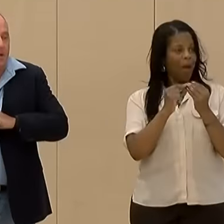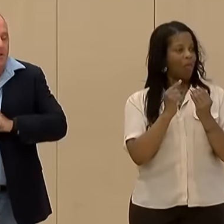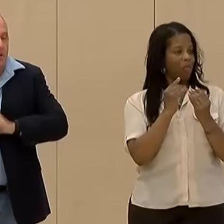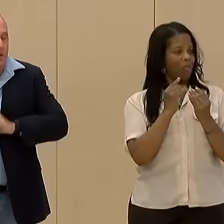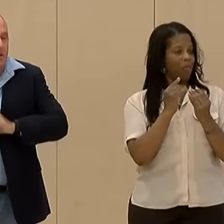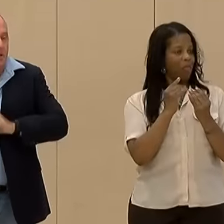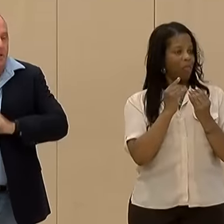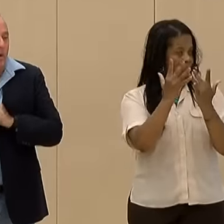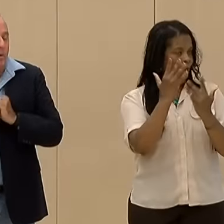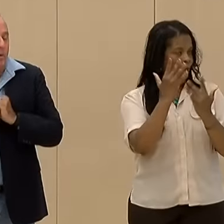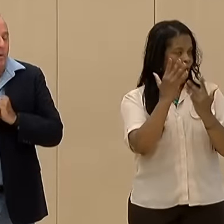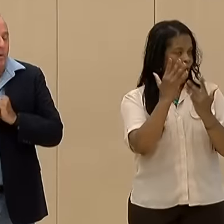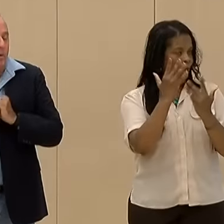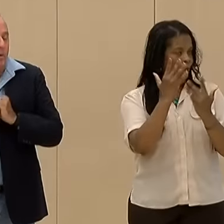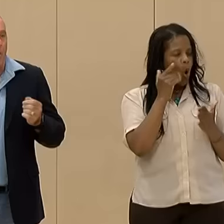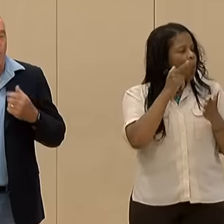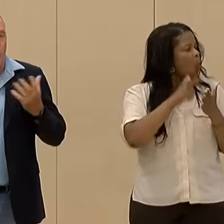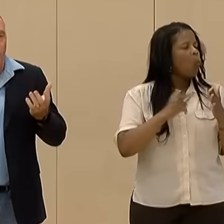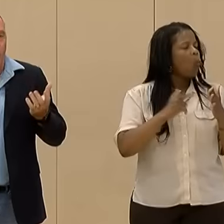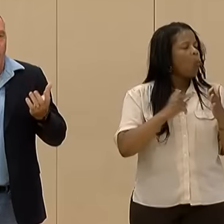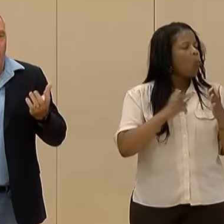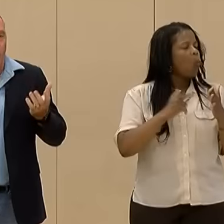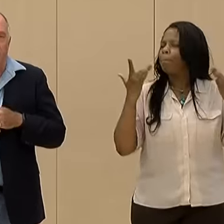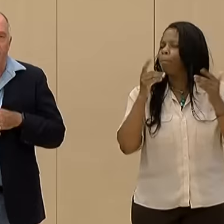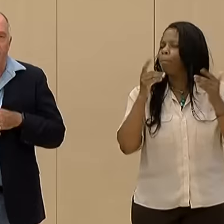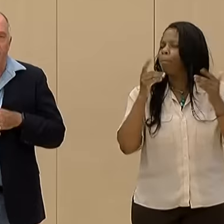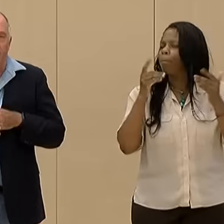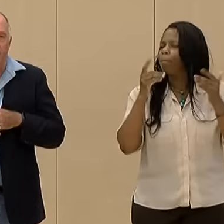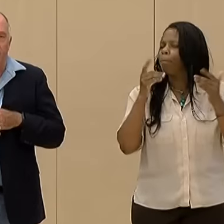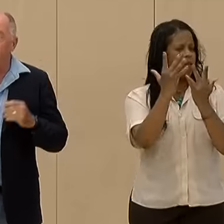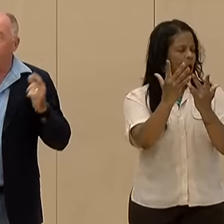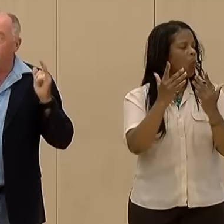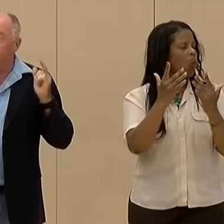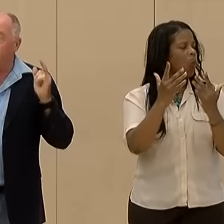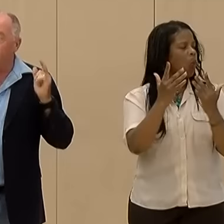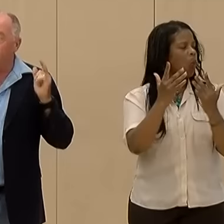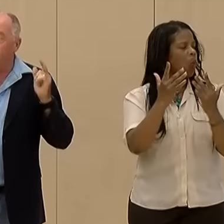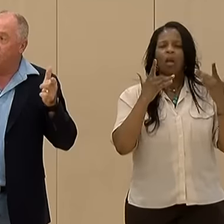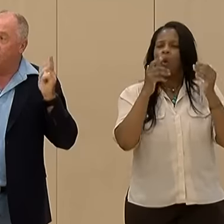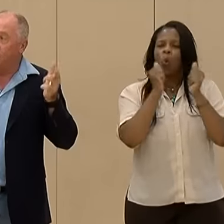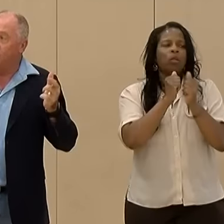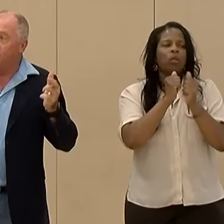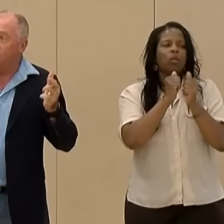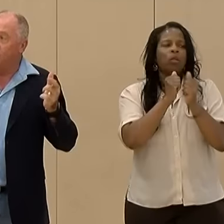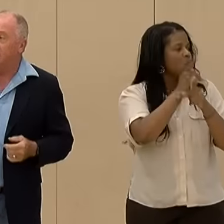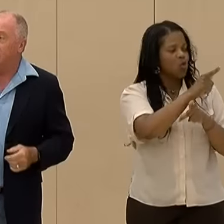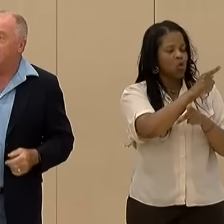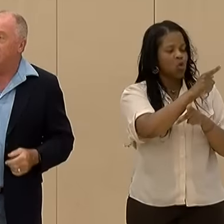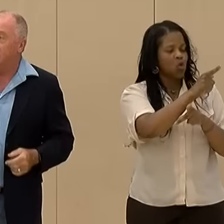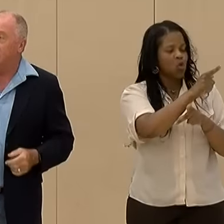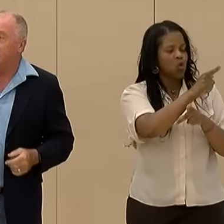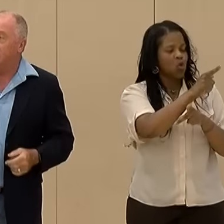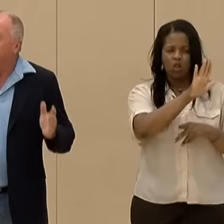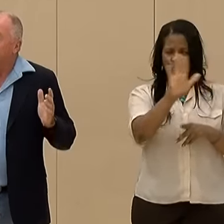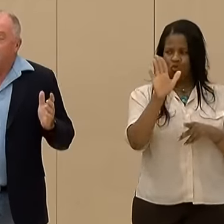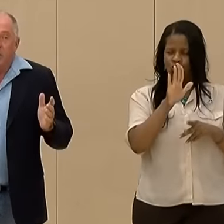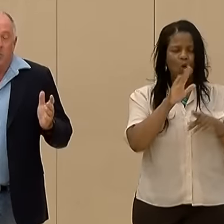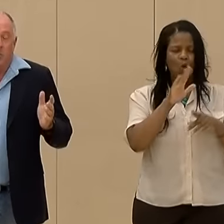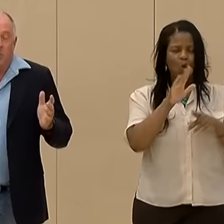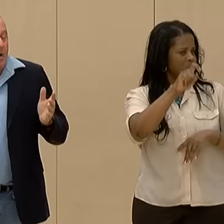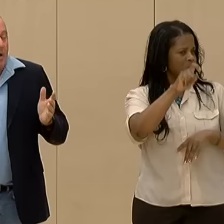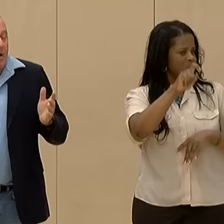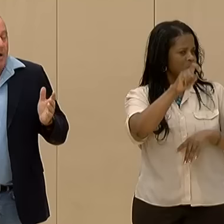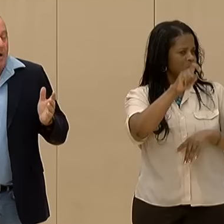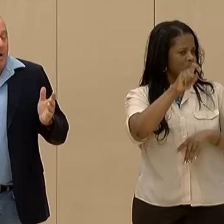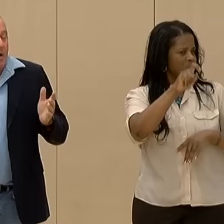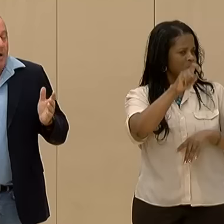get an understanding of where we are with the fire, where we are with recovery, and where we are with taking care of you and your most basic needs, which we